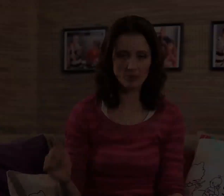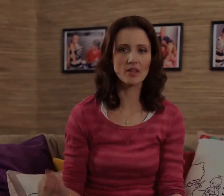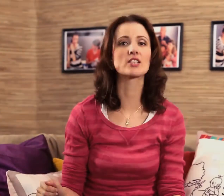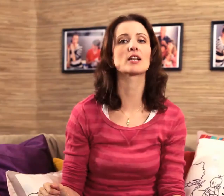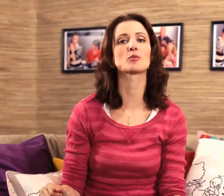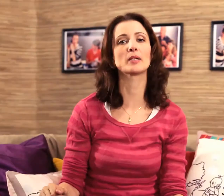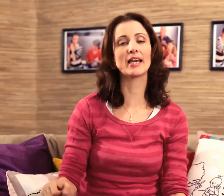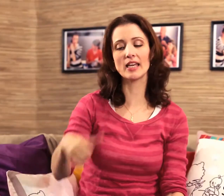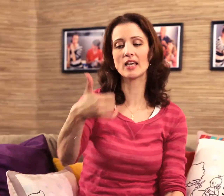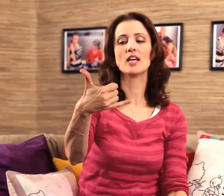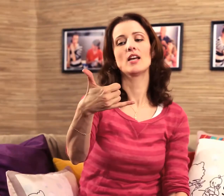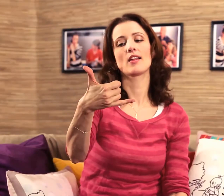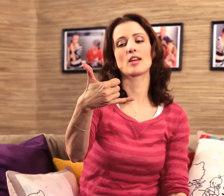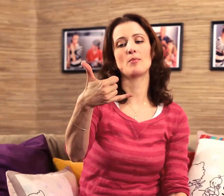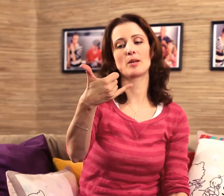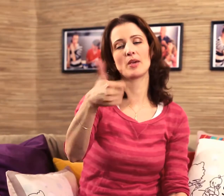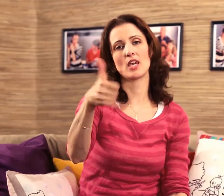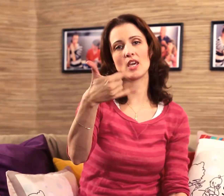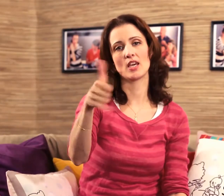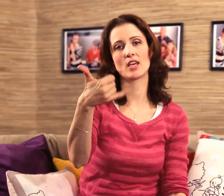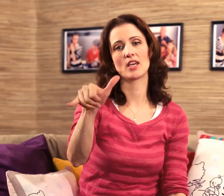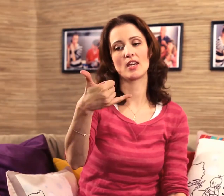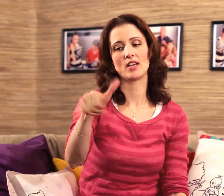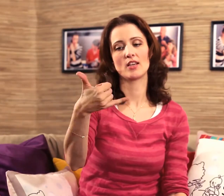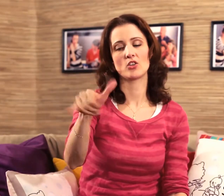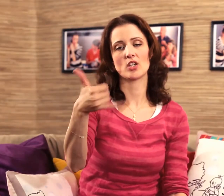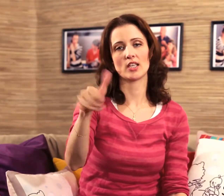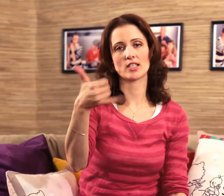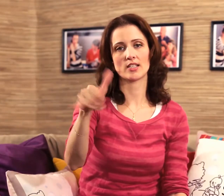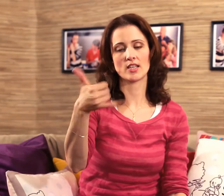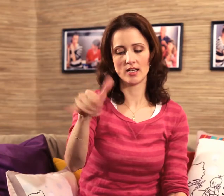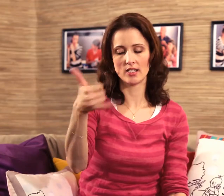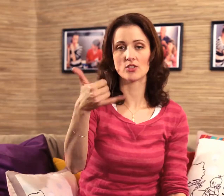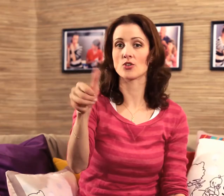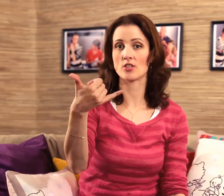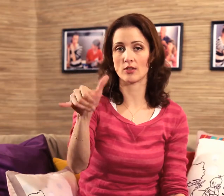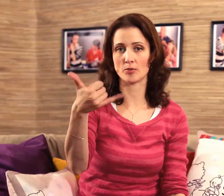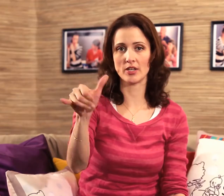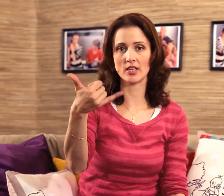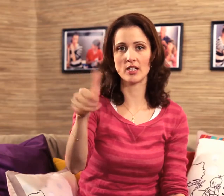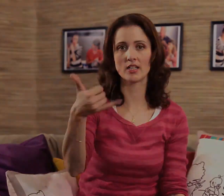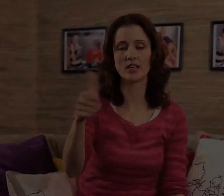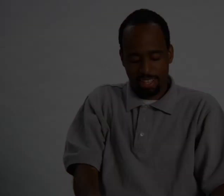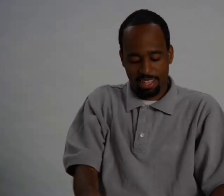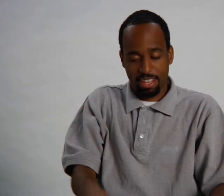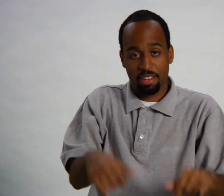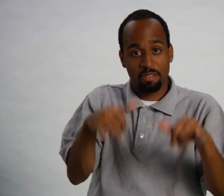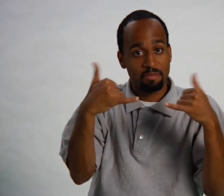The sign for play, thumb and a pinky, shake it side to side. It's also the sign for party.